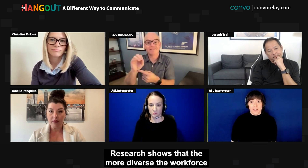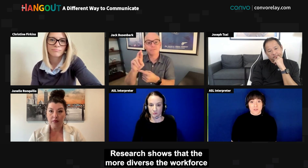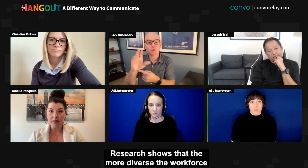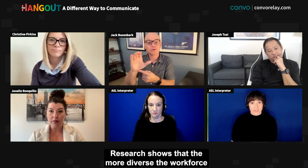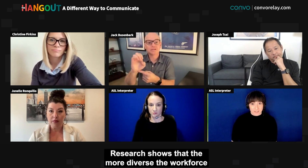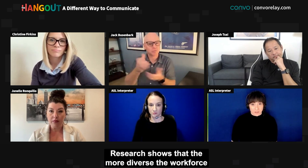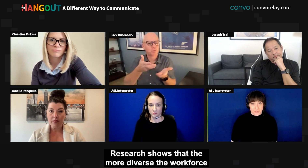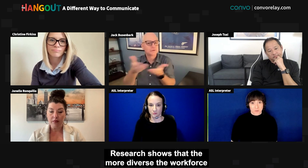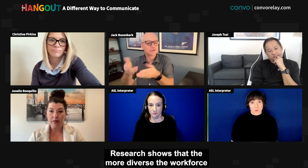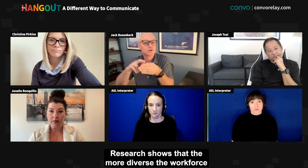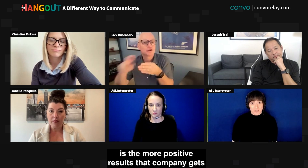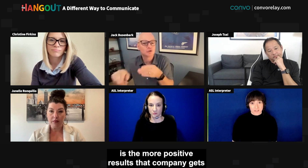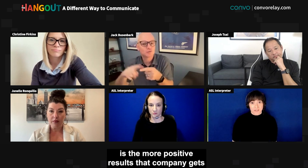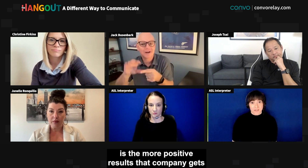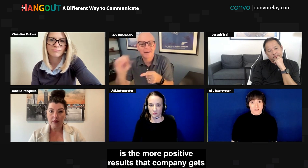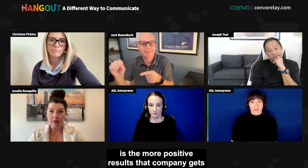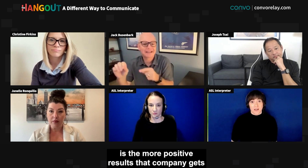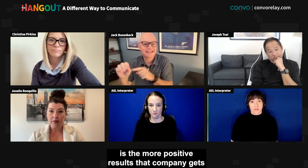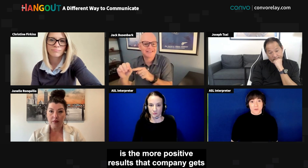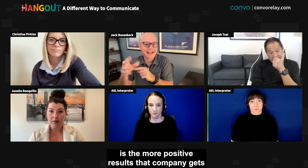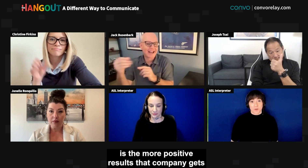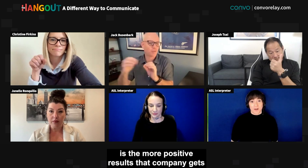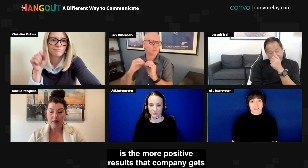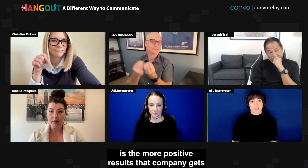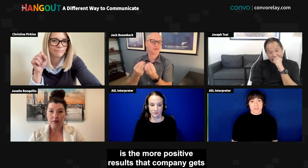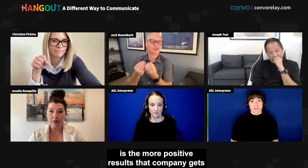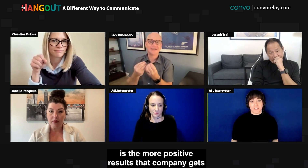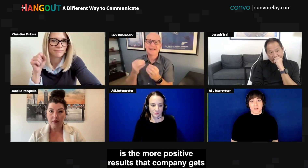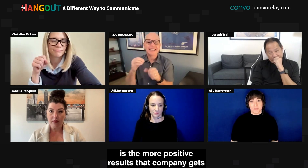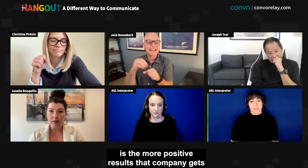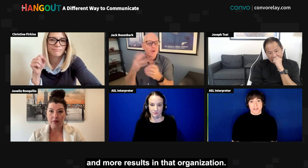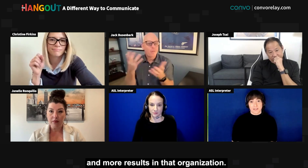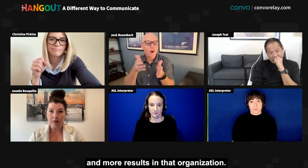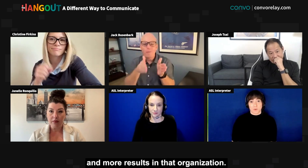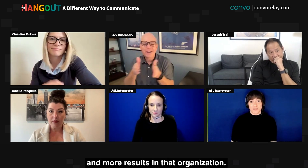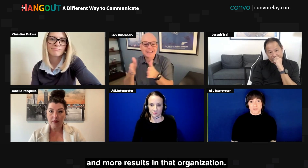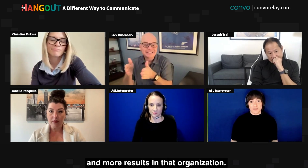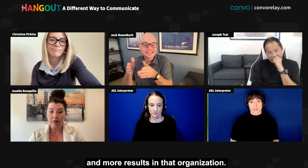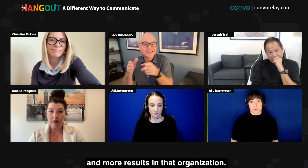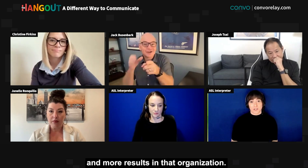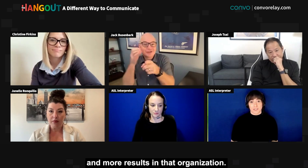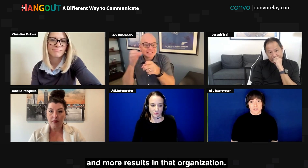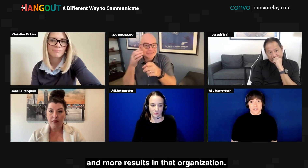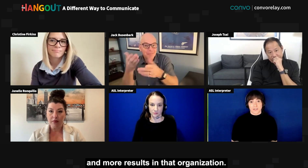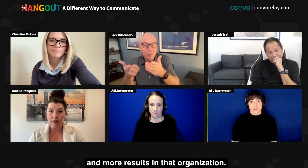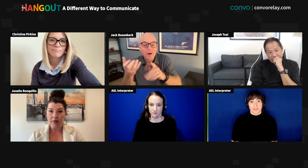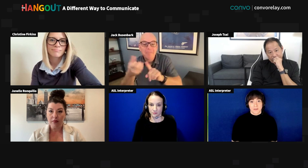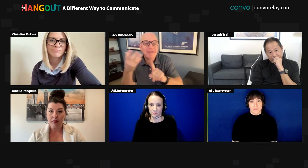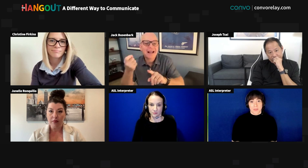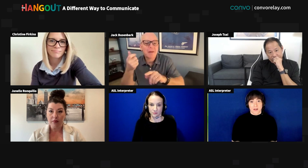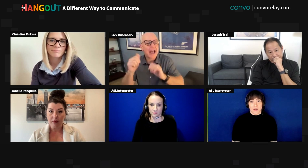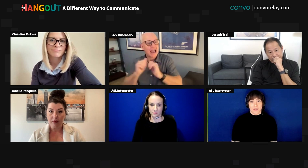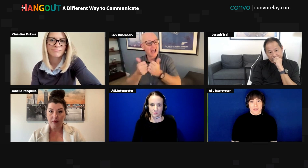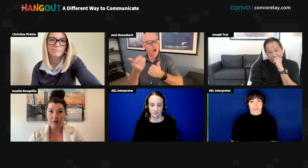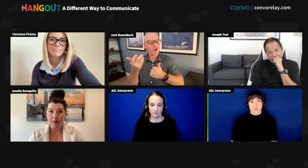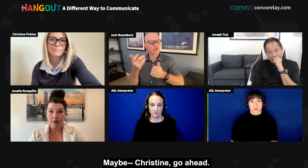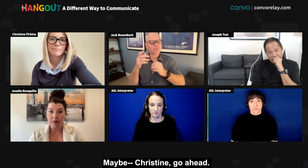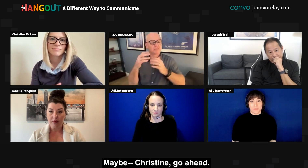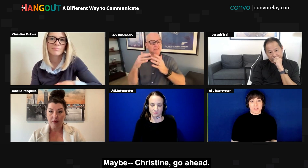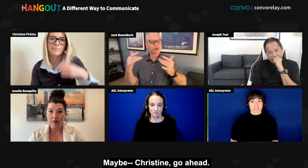the more diverse the workforce is, the more positive results that company gets and more results in that organization. And in what, maybe Christine,